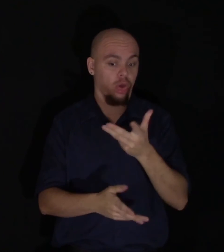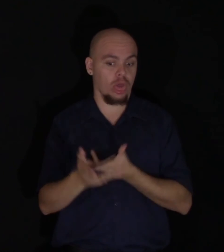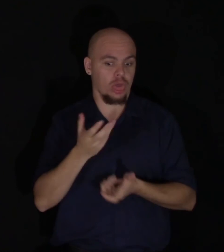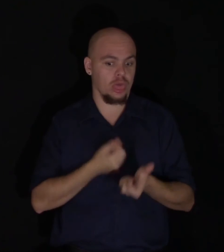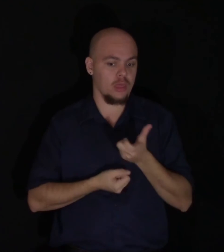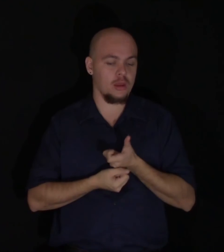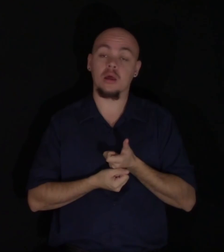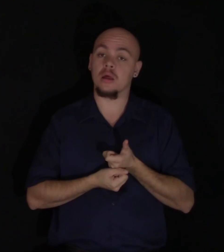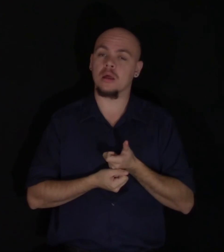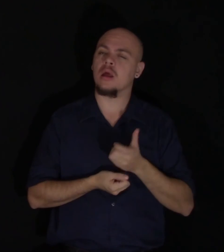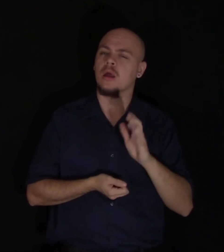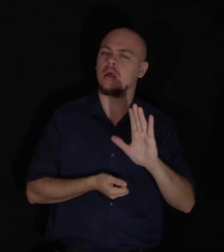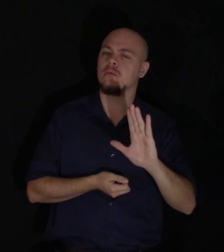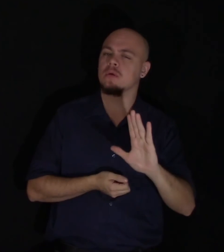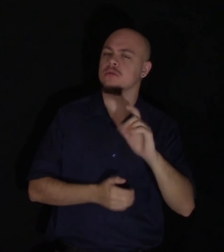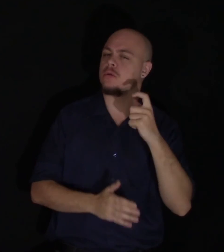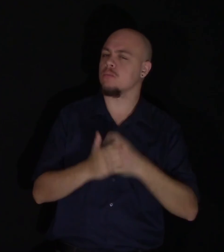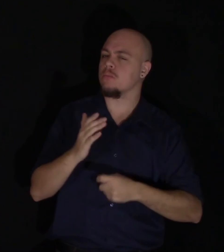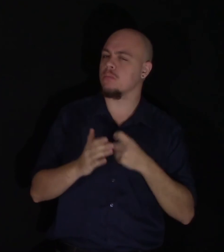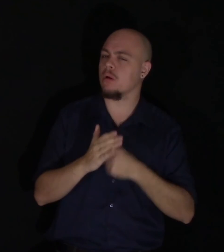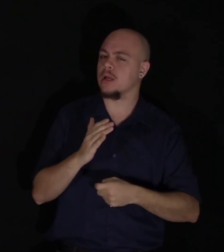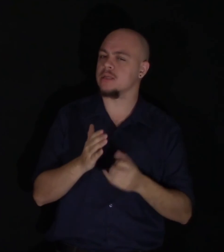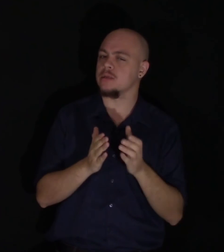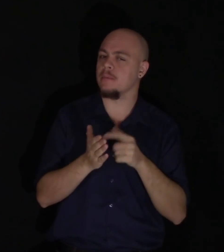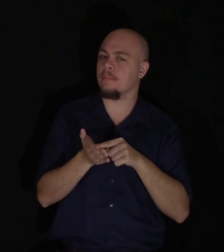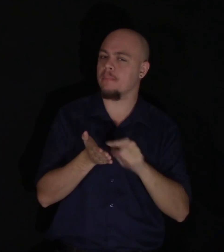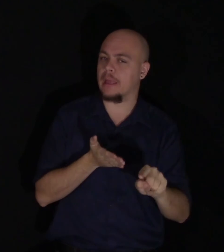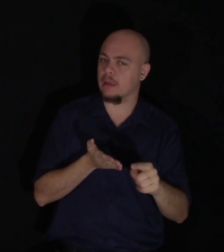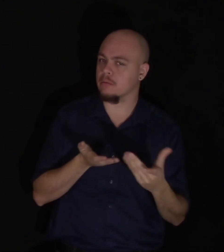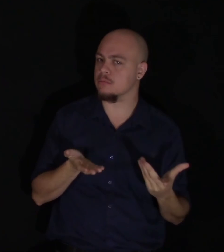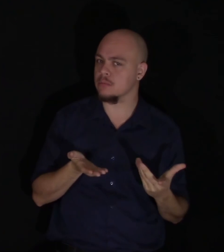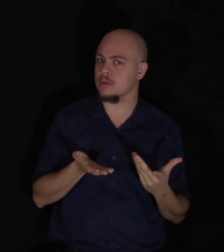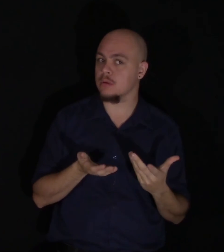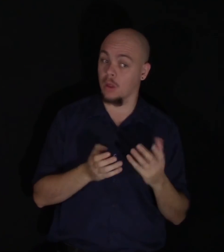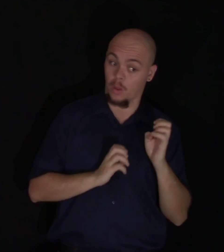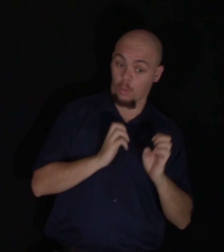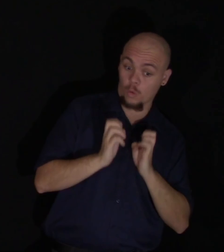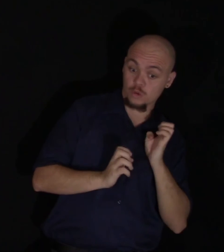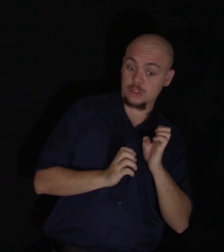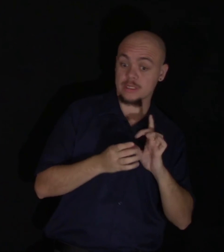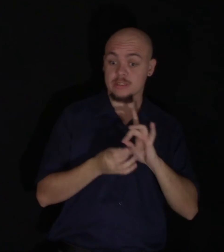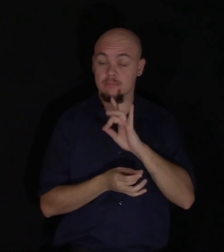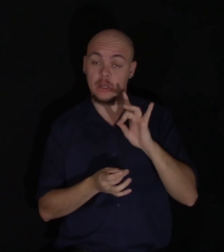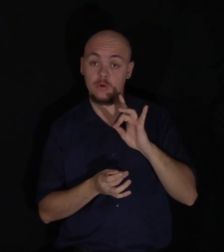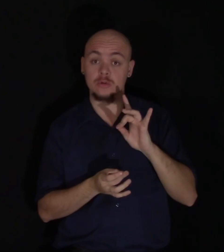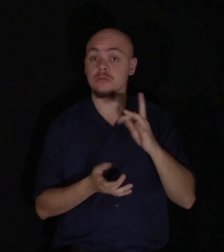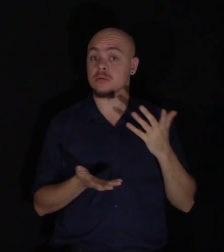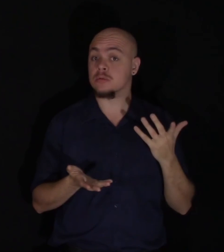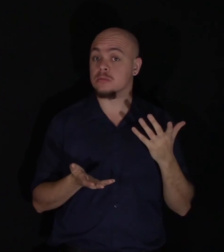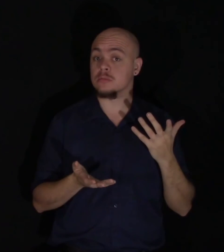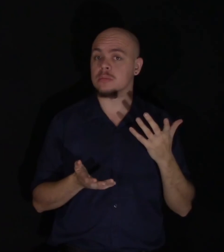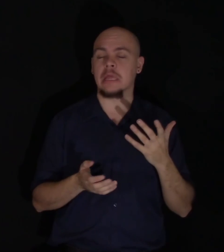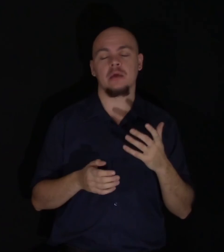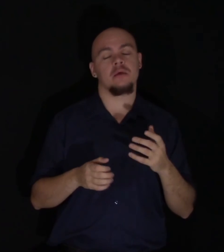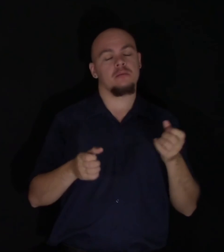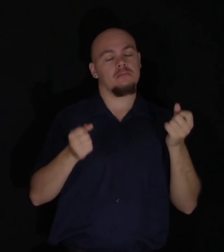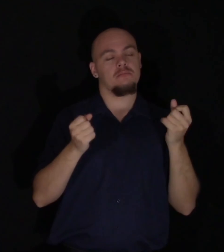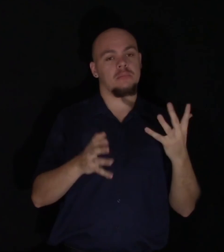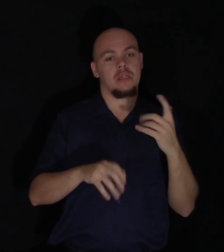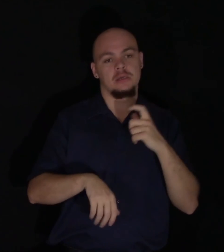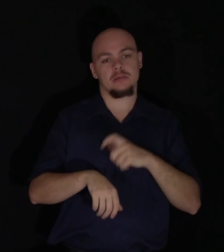what price are you paying? Emotionally, physically, spiritually? These are challenging times for many.